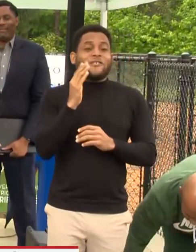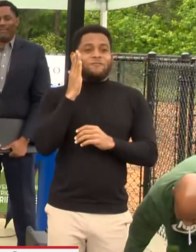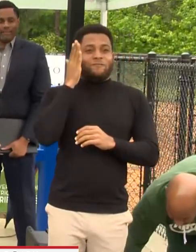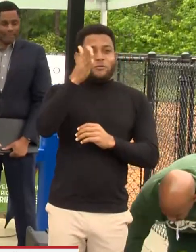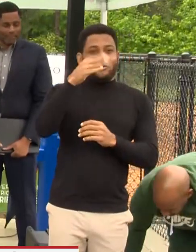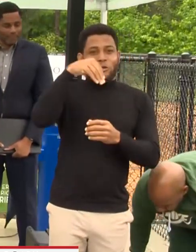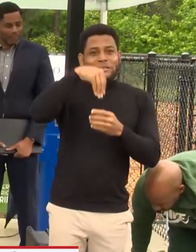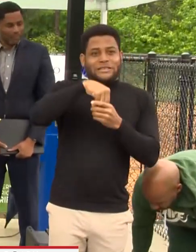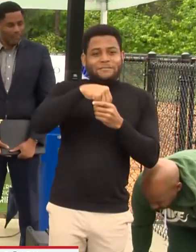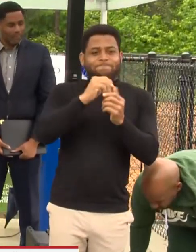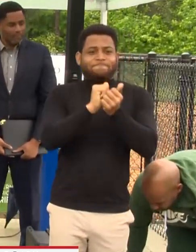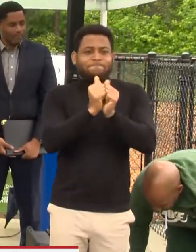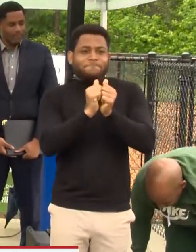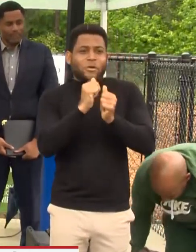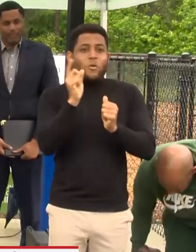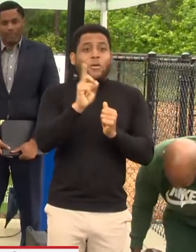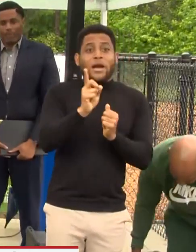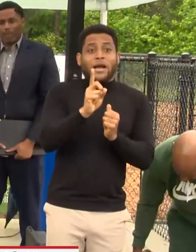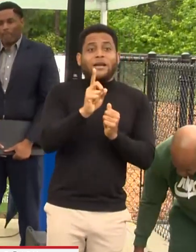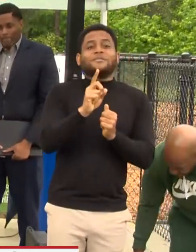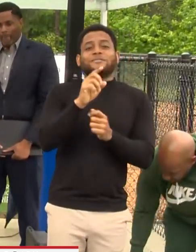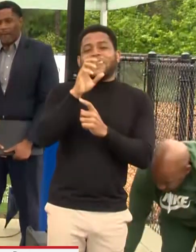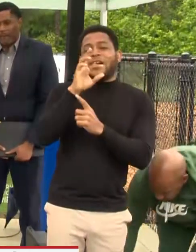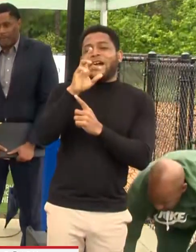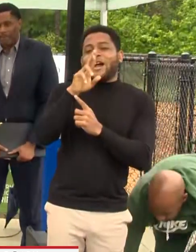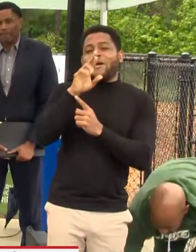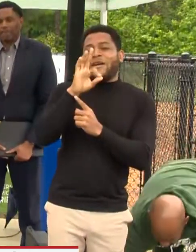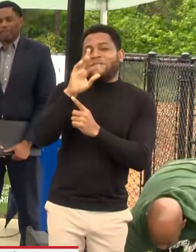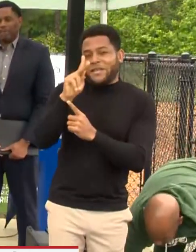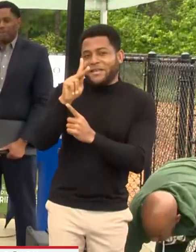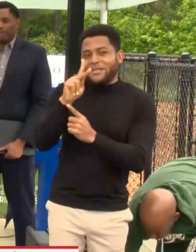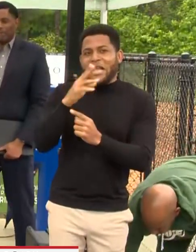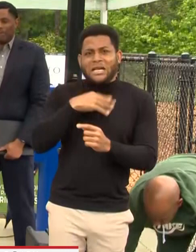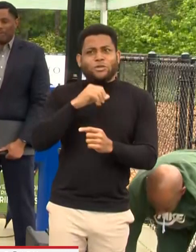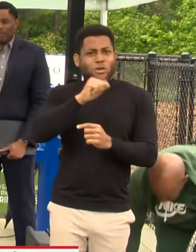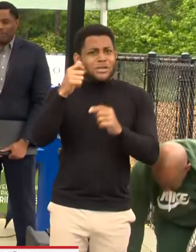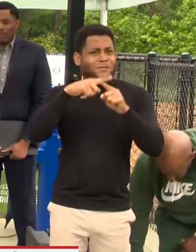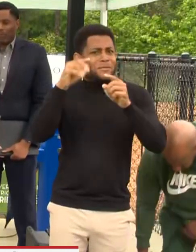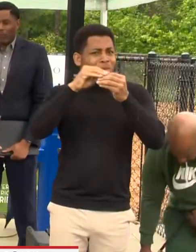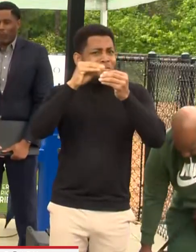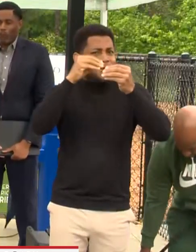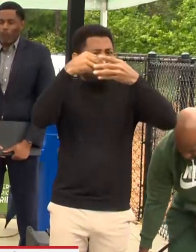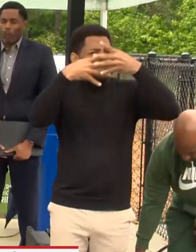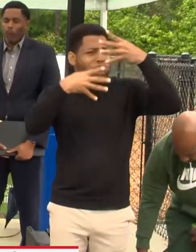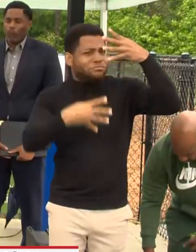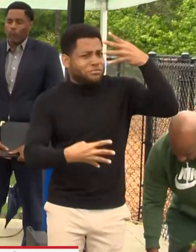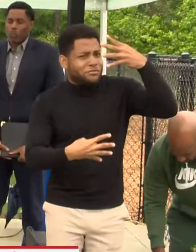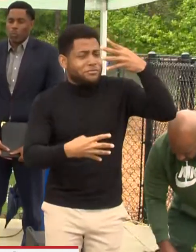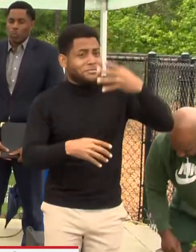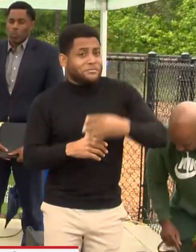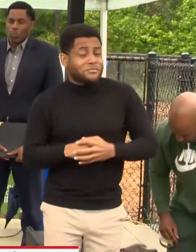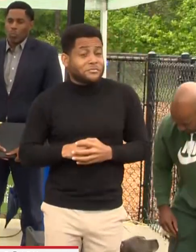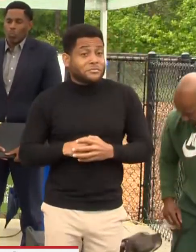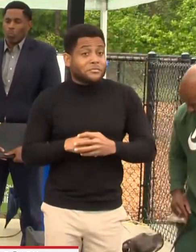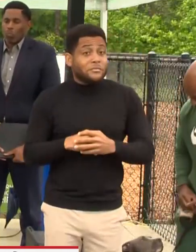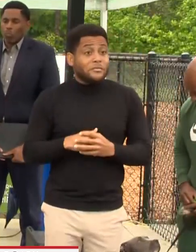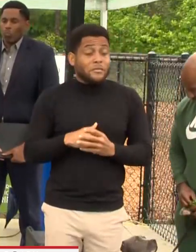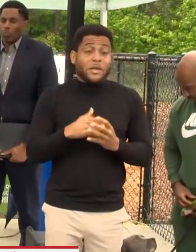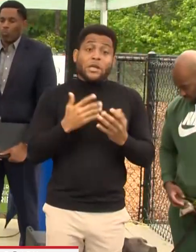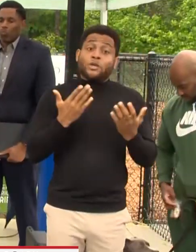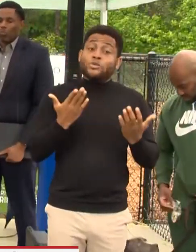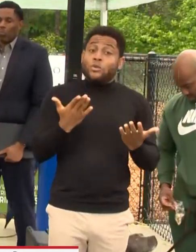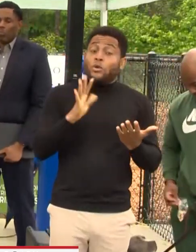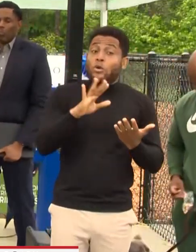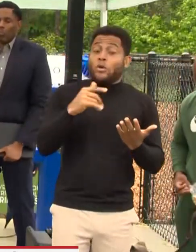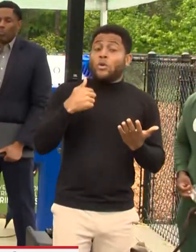at RFK, and many, many more things to come. And so with that, we want to hear from